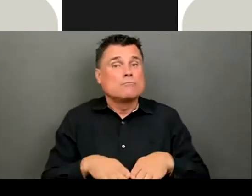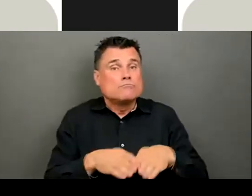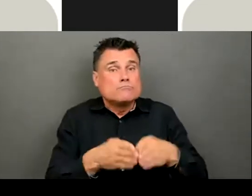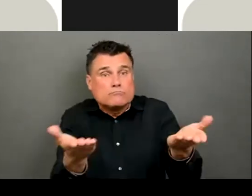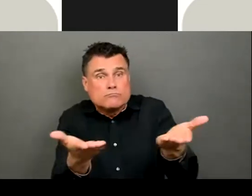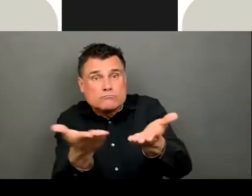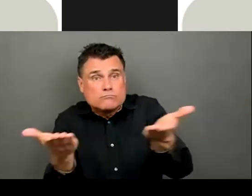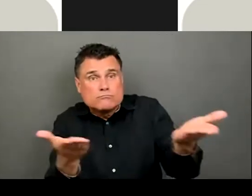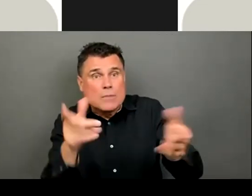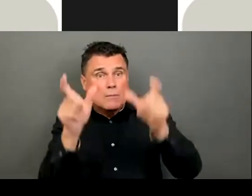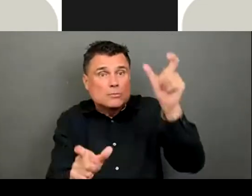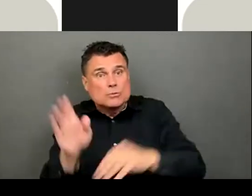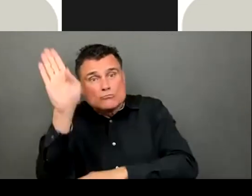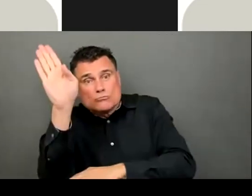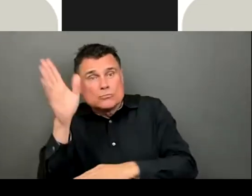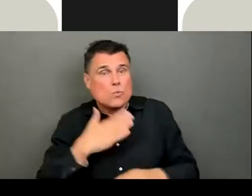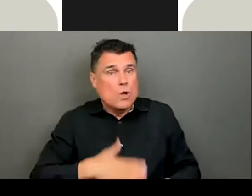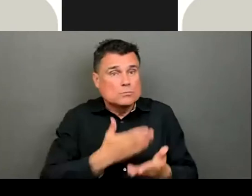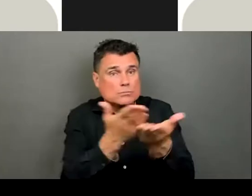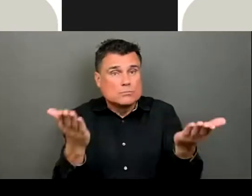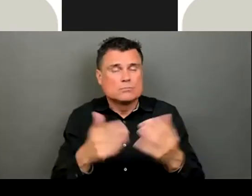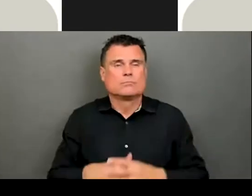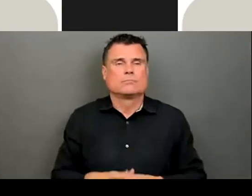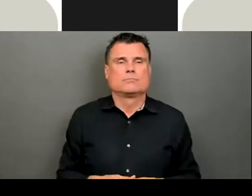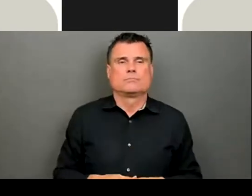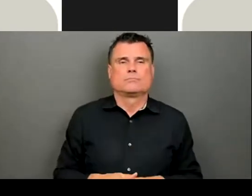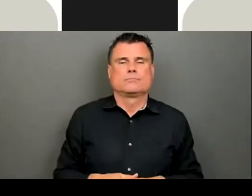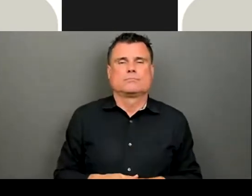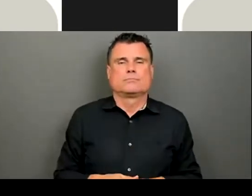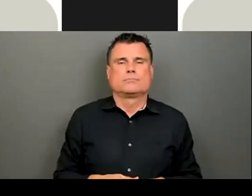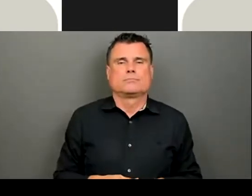sure whether Ivana, I need to read the question again quickly for them.